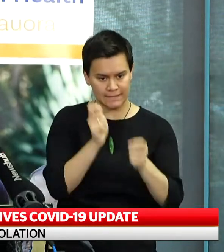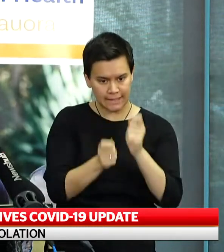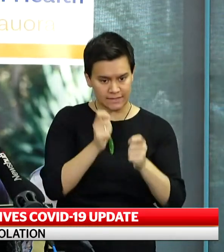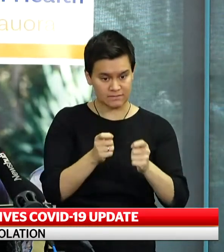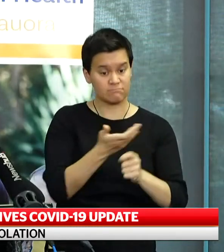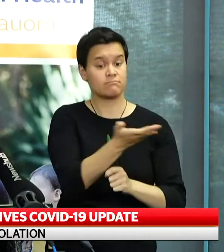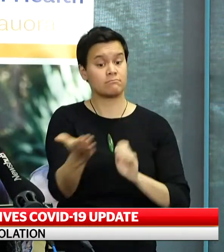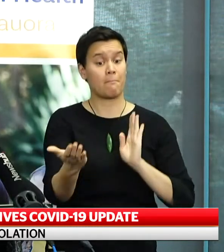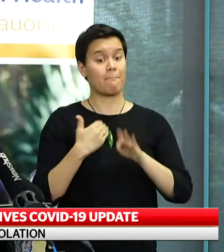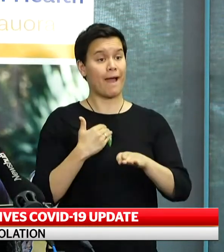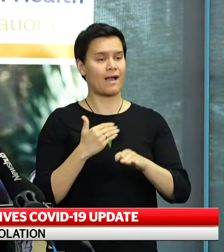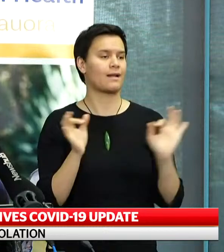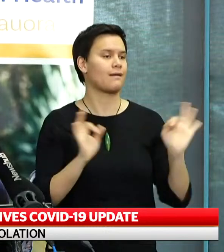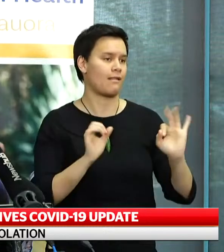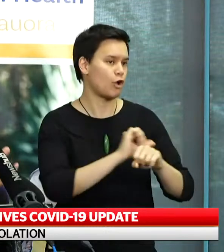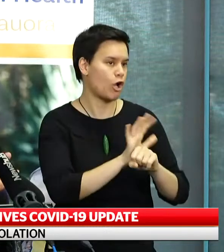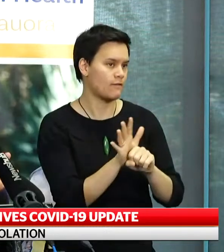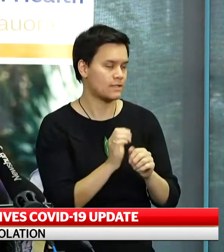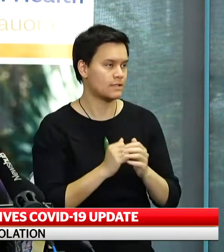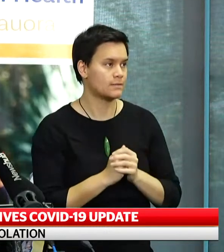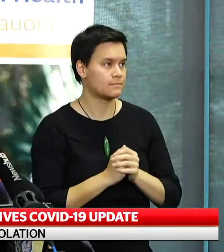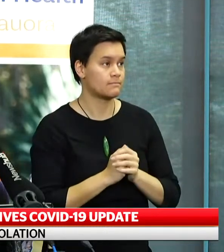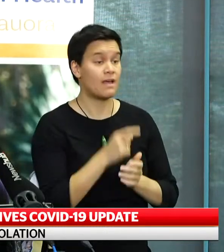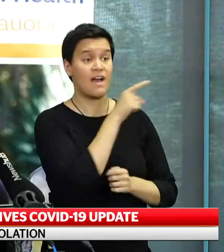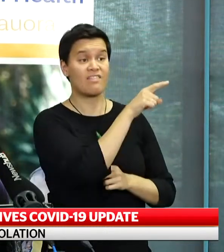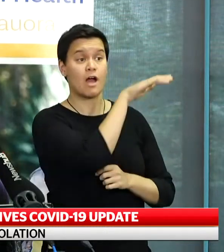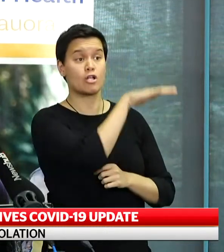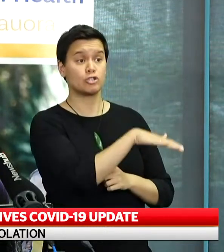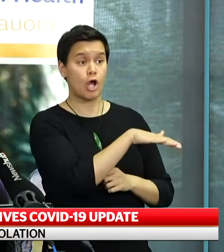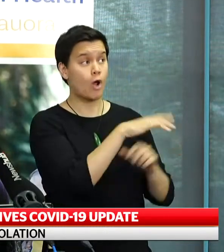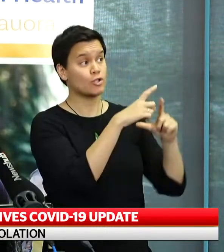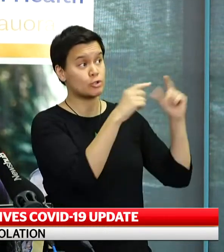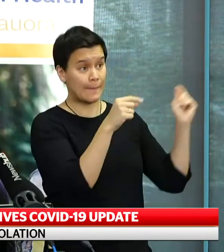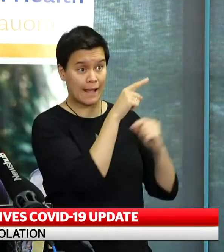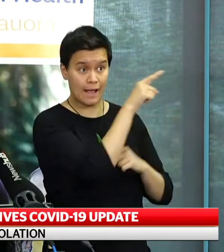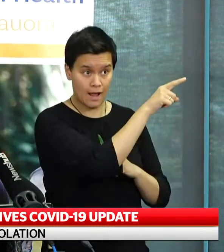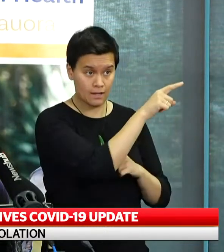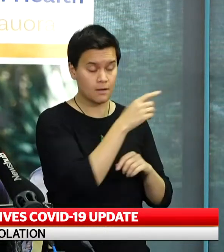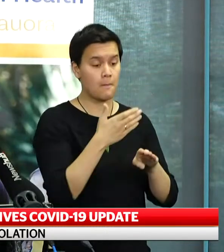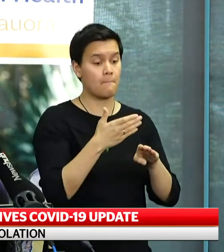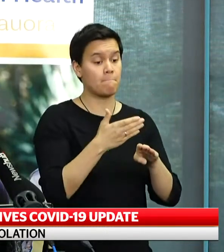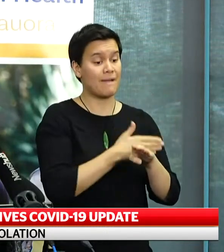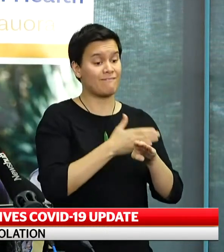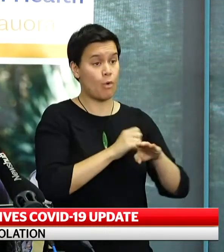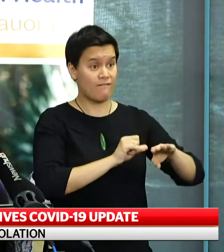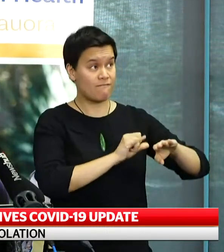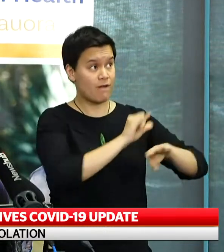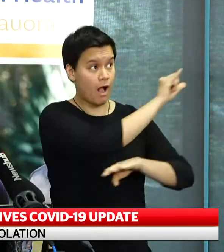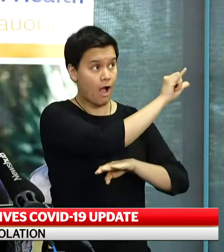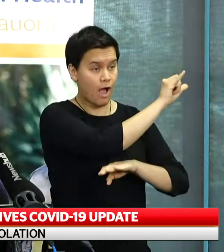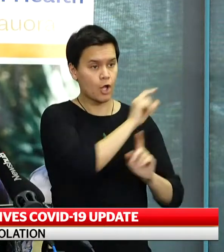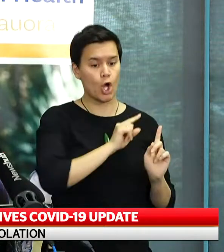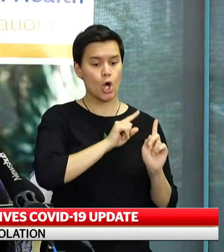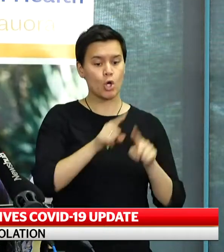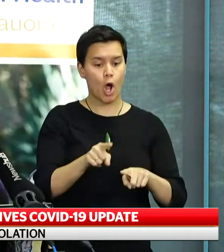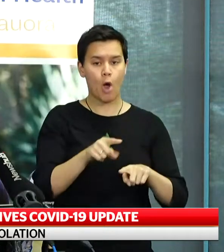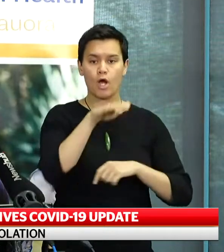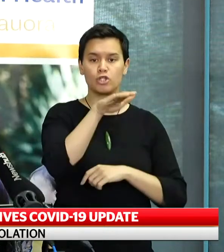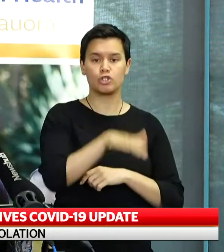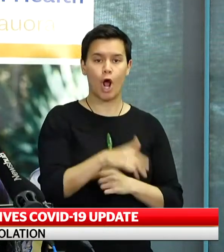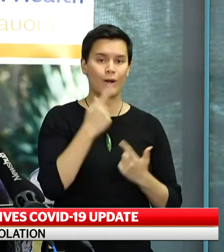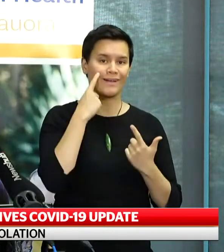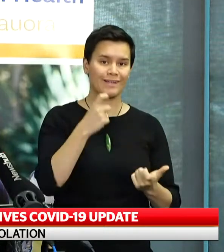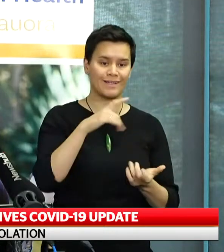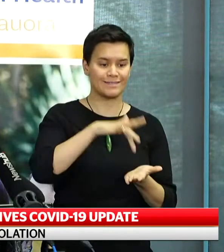a Napier-based childcare centre up until a couple of days prior to departure. The local public health unit has been in